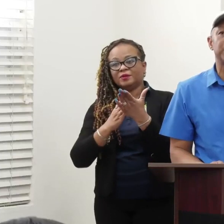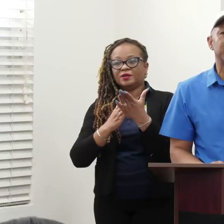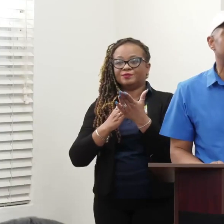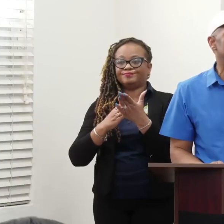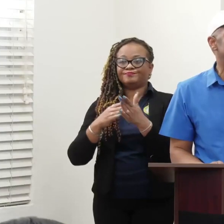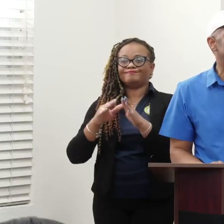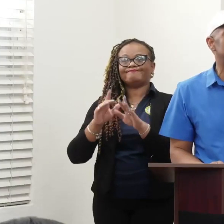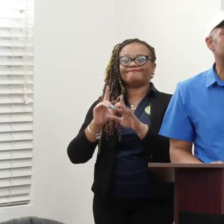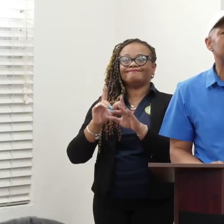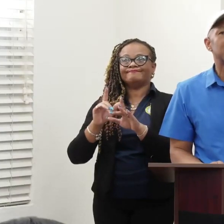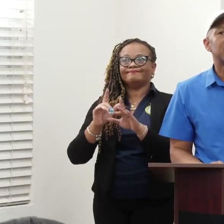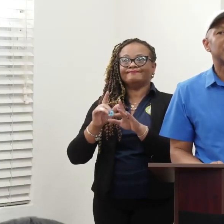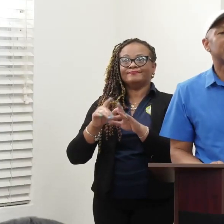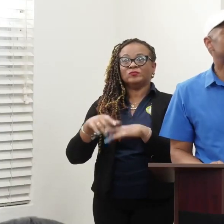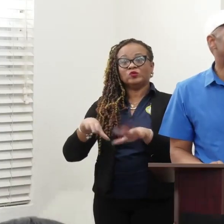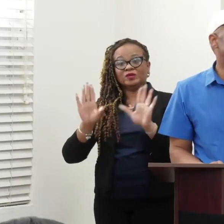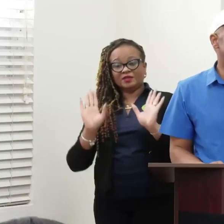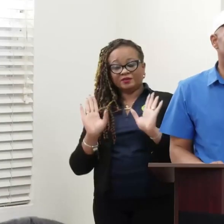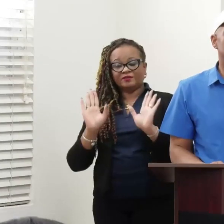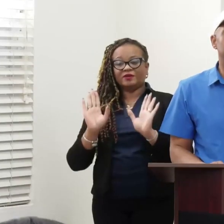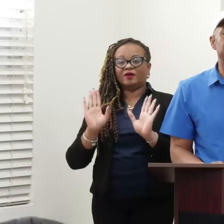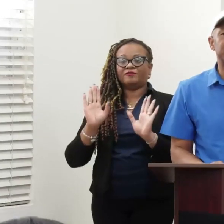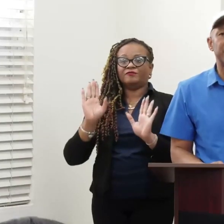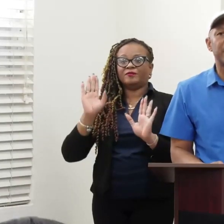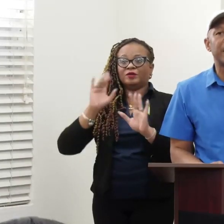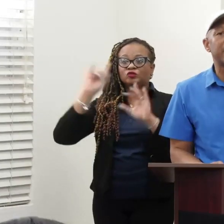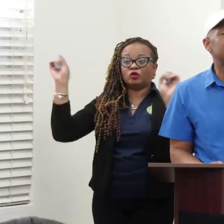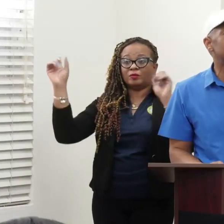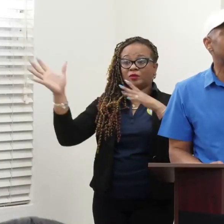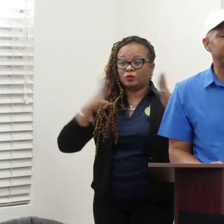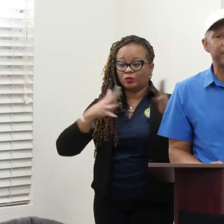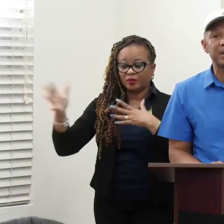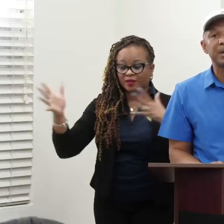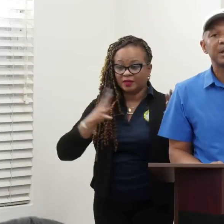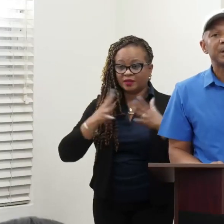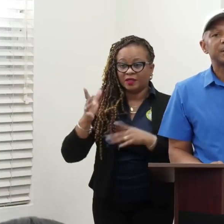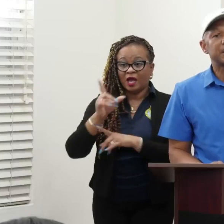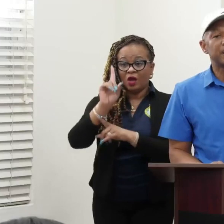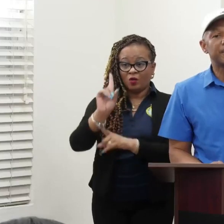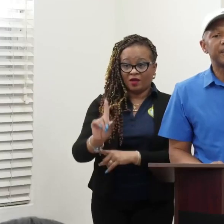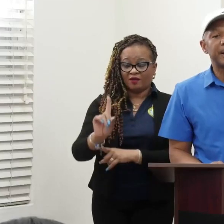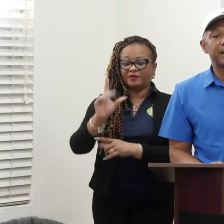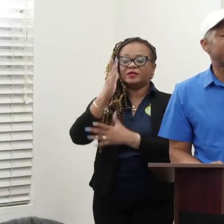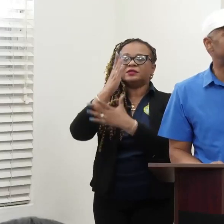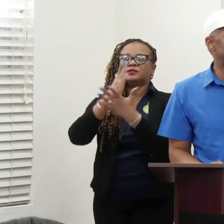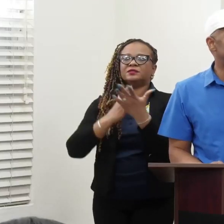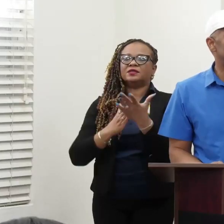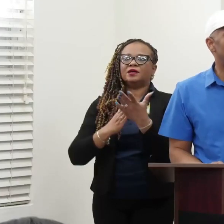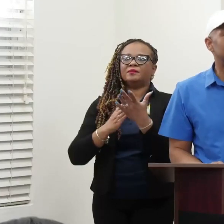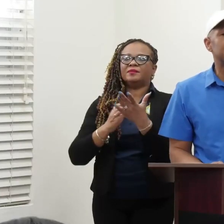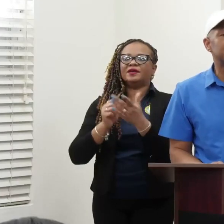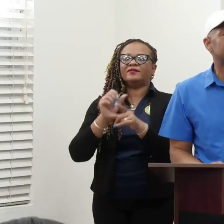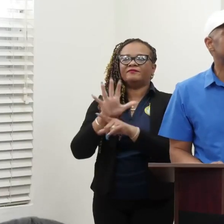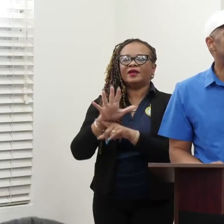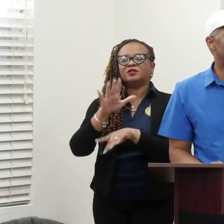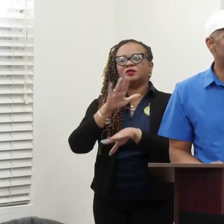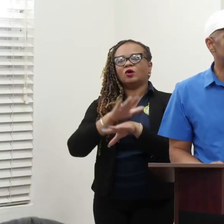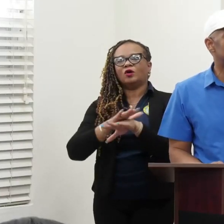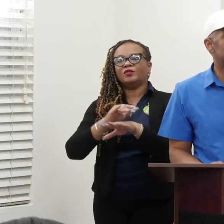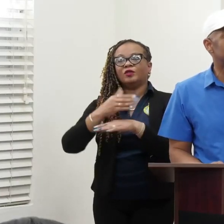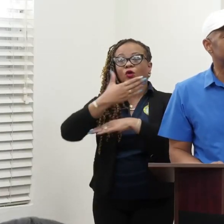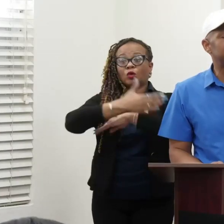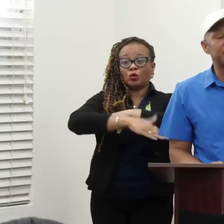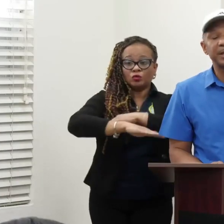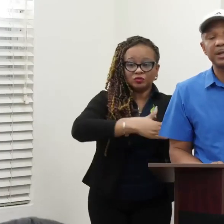reprieve with regards to tropical storm winds. There are, however, some effects on the